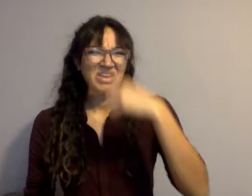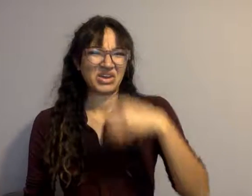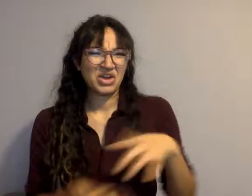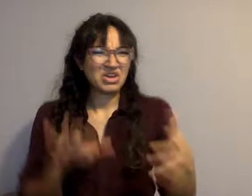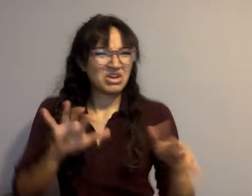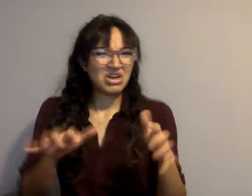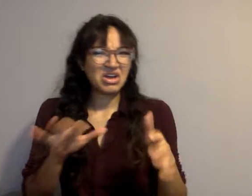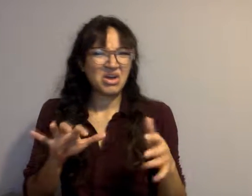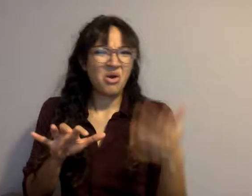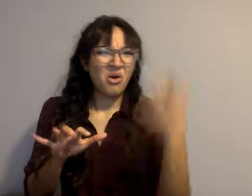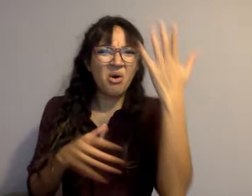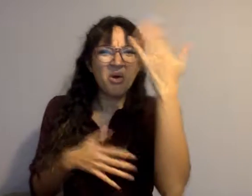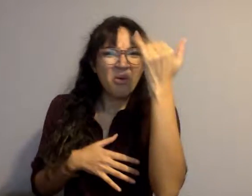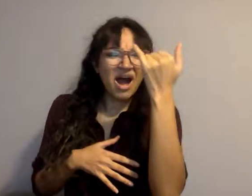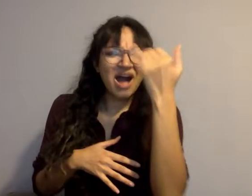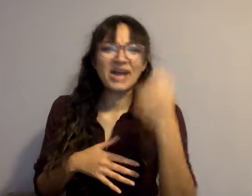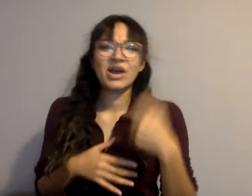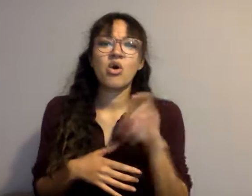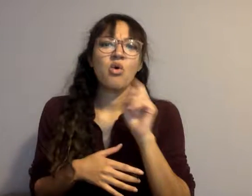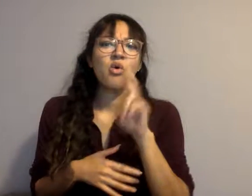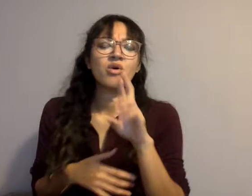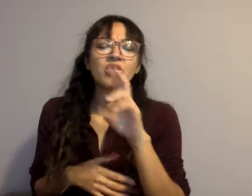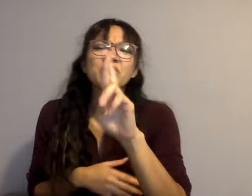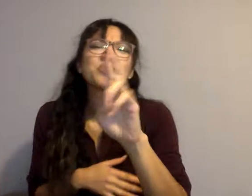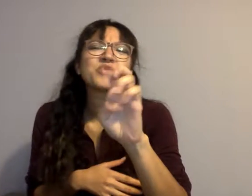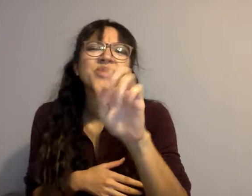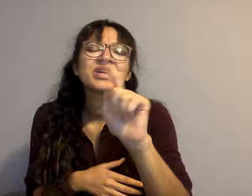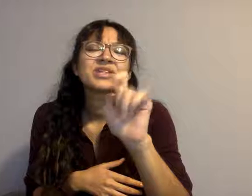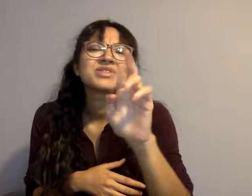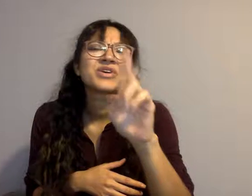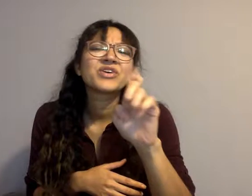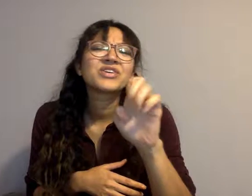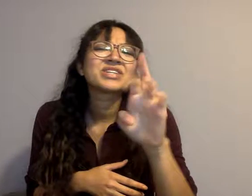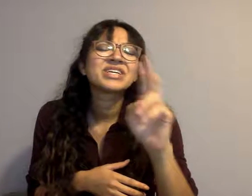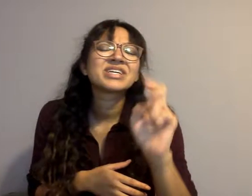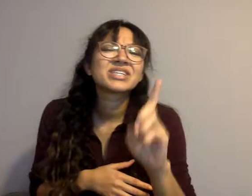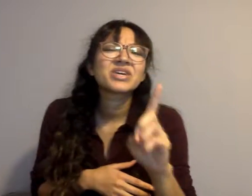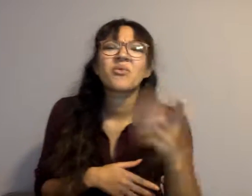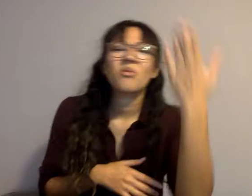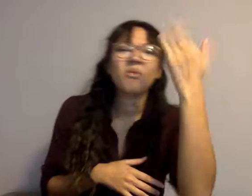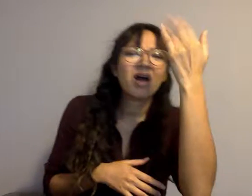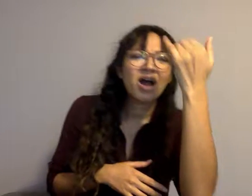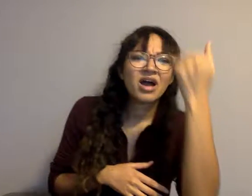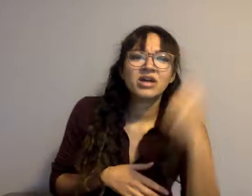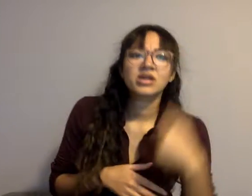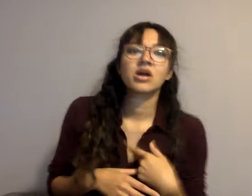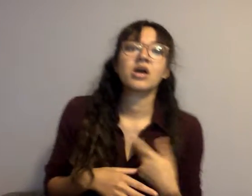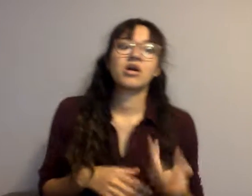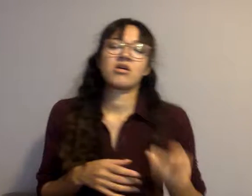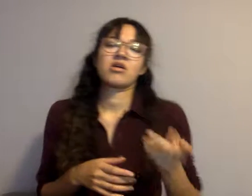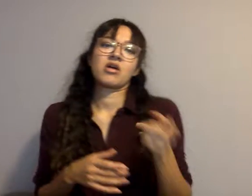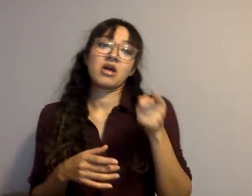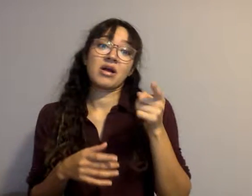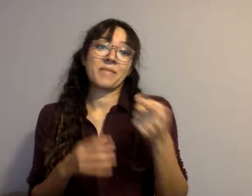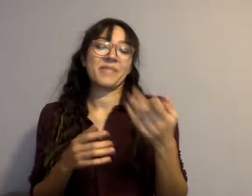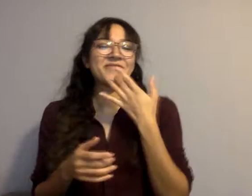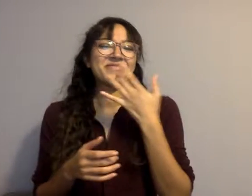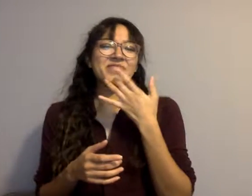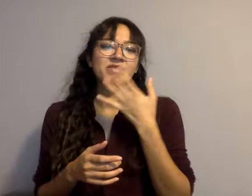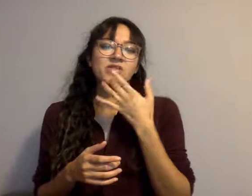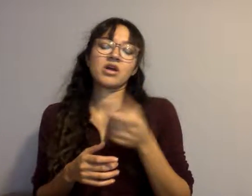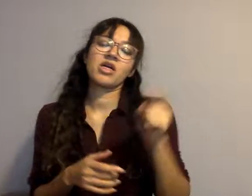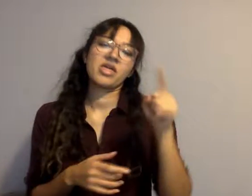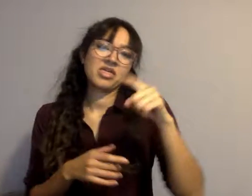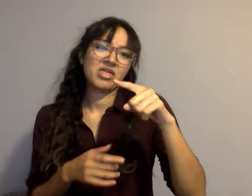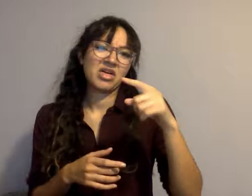she retarded? And my favorite, poor Gumby-mouthed terrorist, what does she suffer from? We should really pray for her.